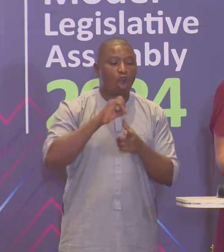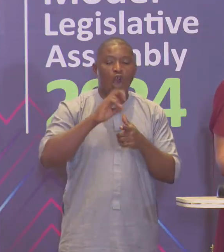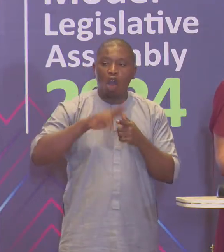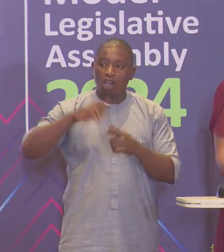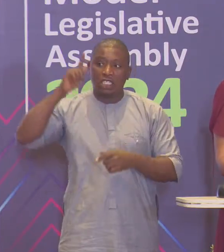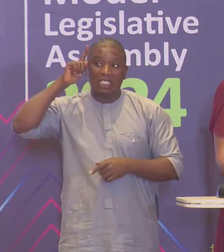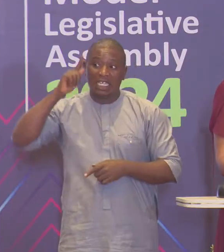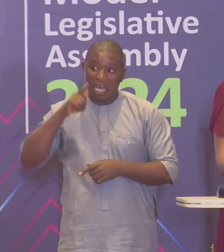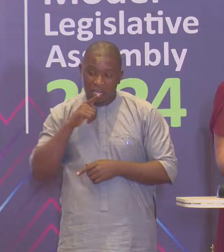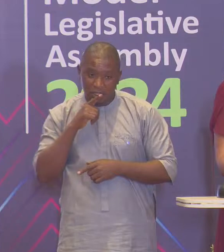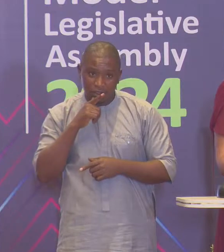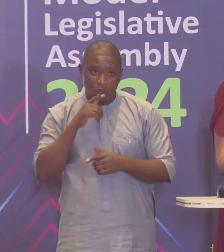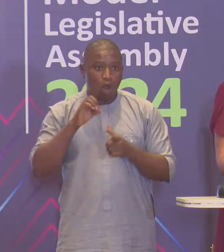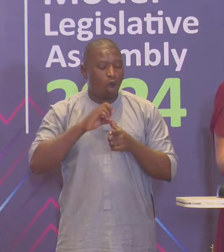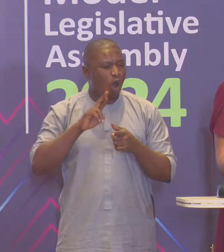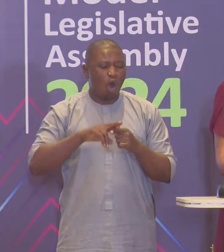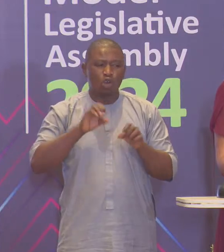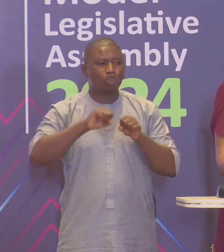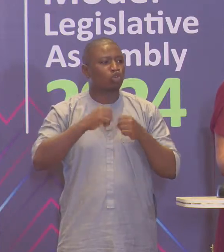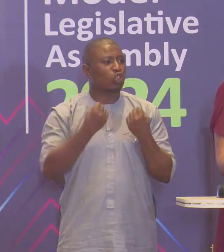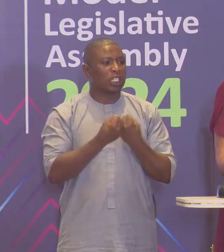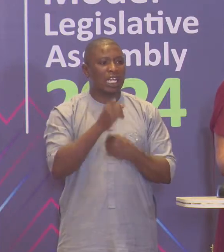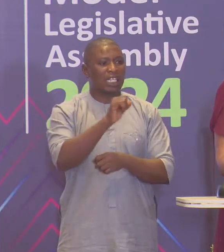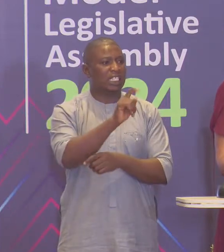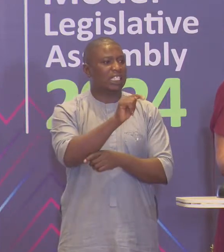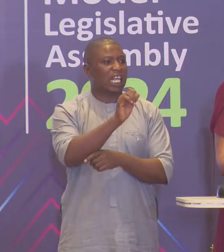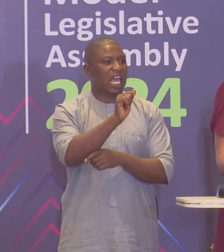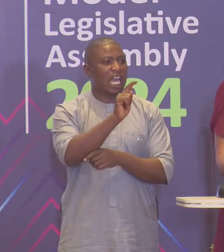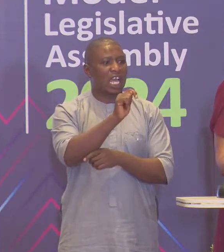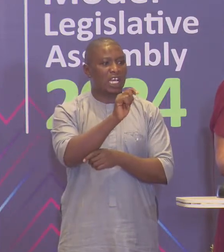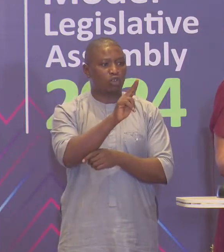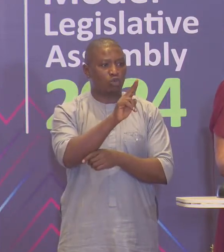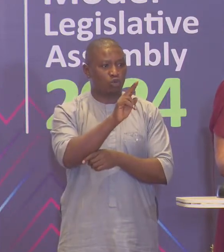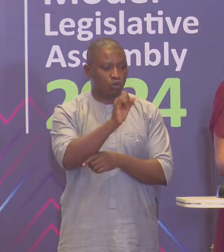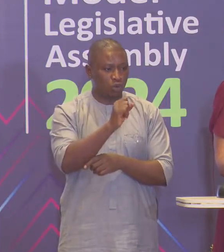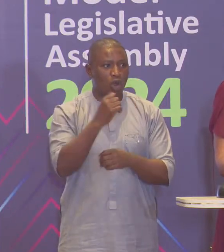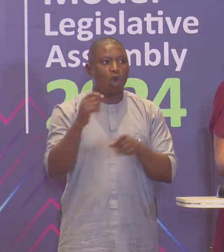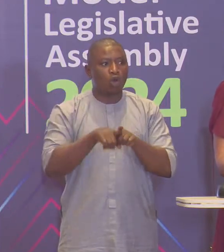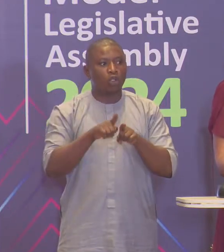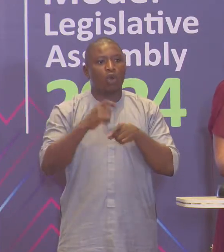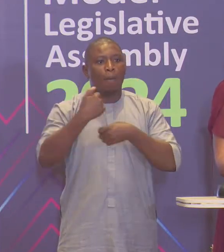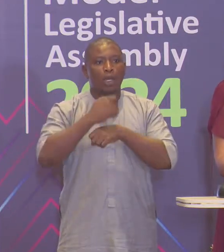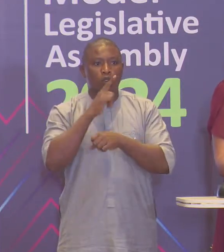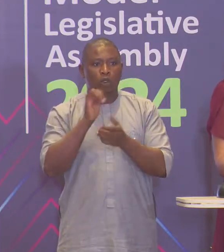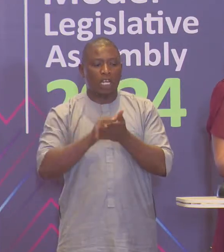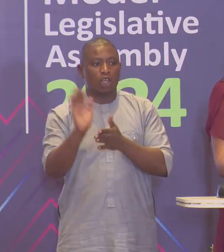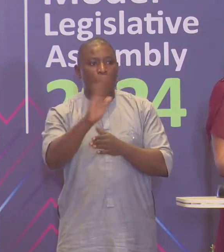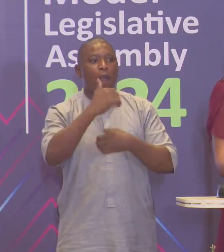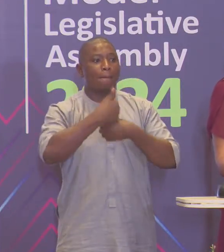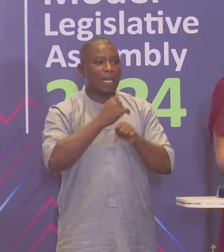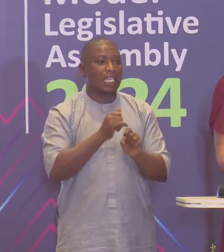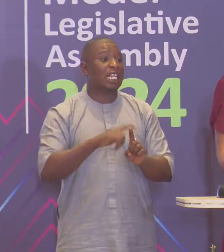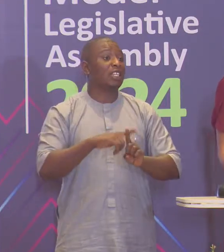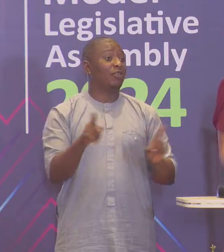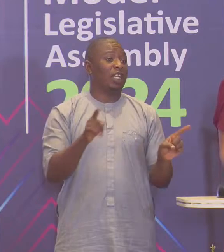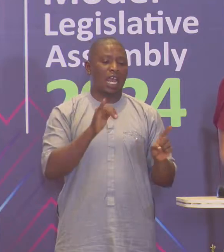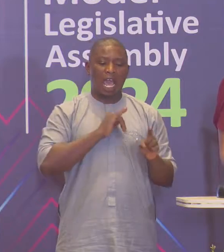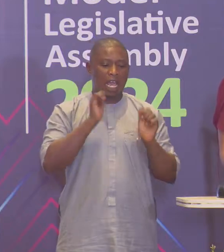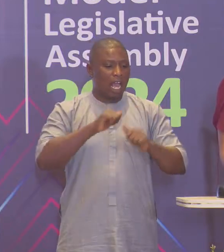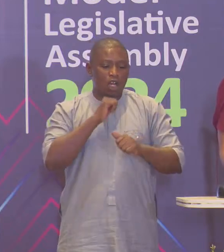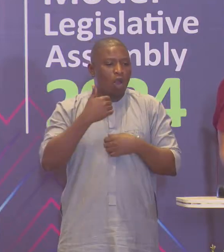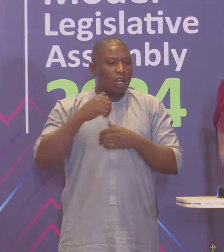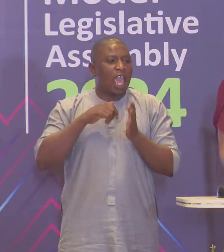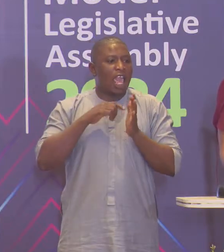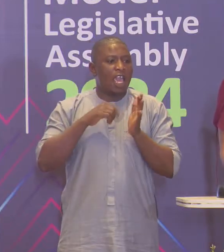or social status, but also making sure that you are making a difference. I cannot emphasize this enough, that